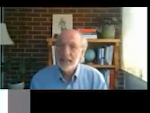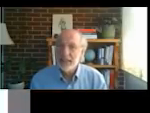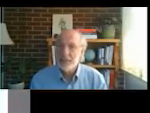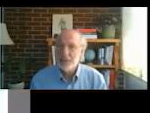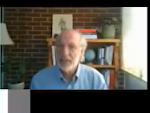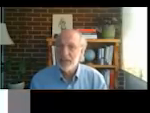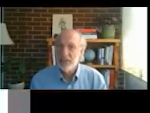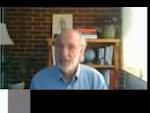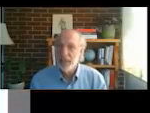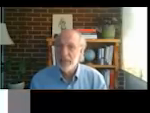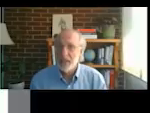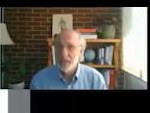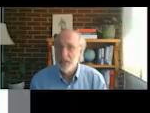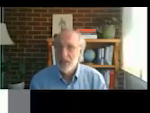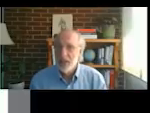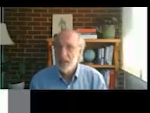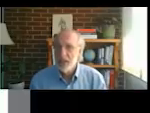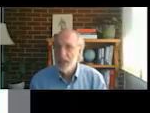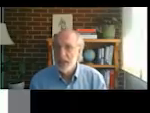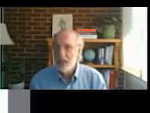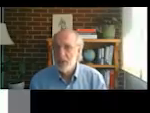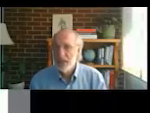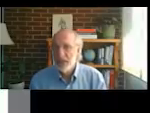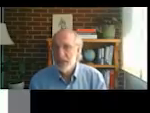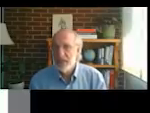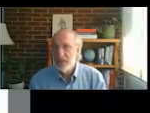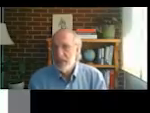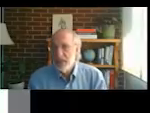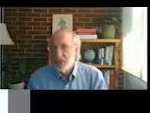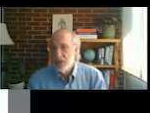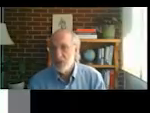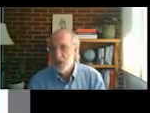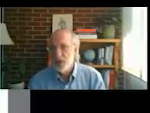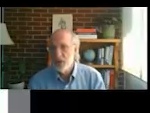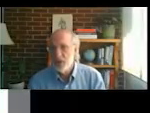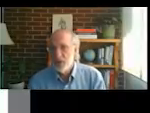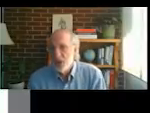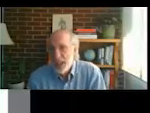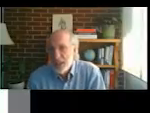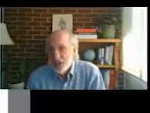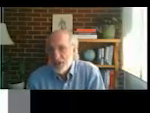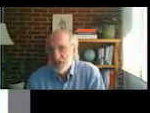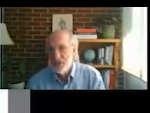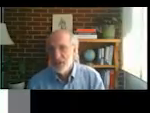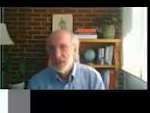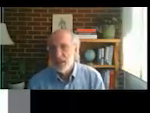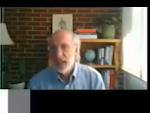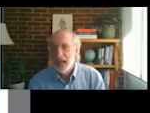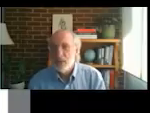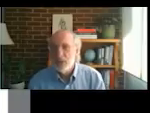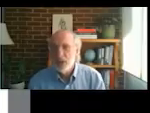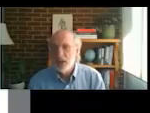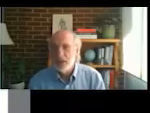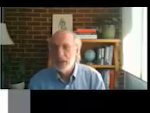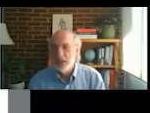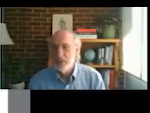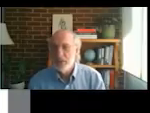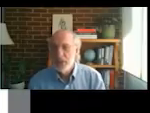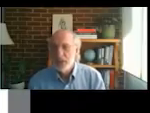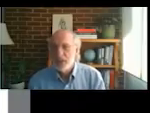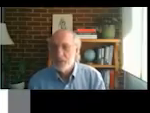And as they get progressively better, the criteria that the adults respond to changes. I would